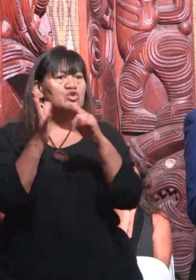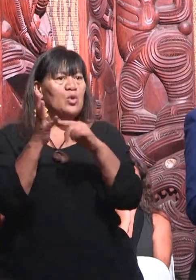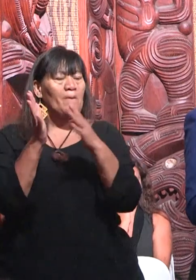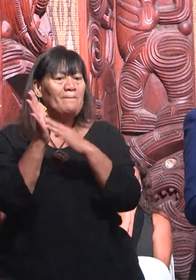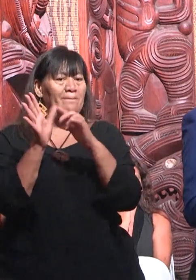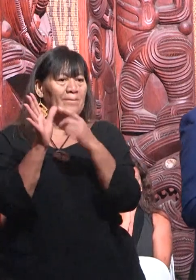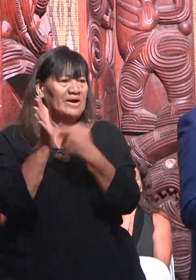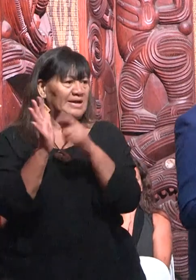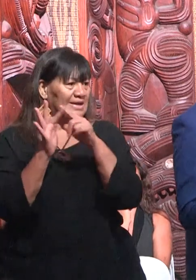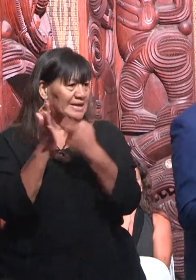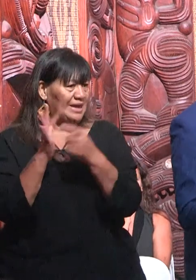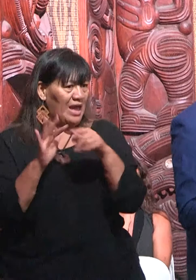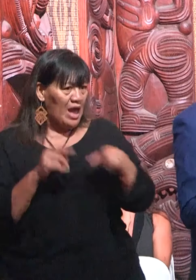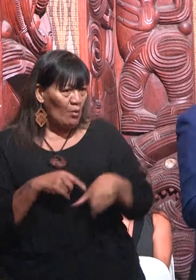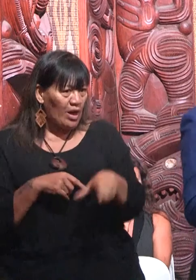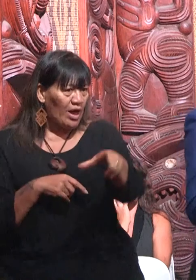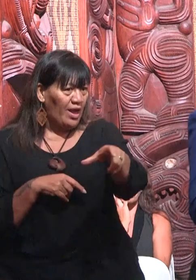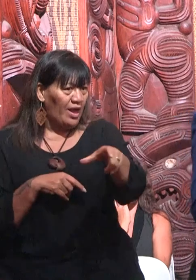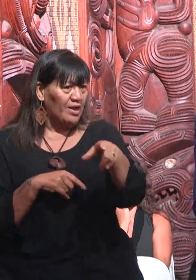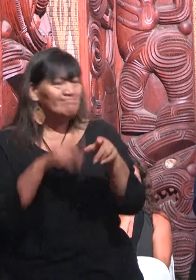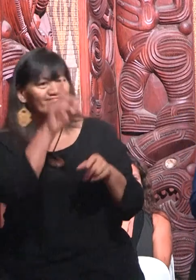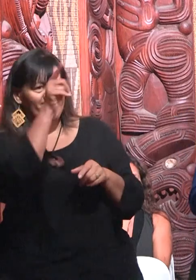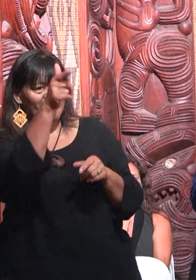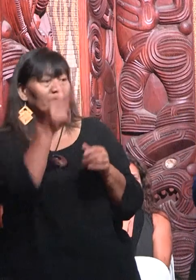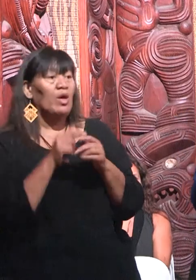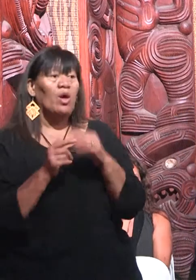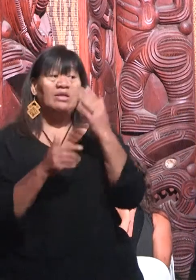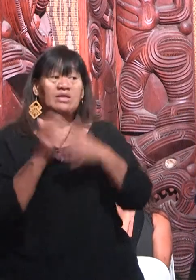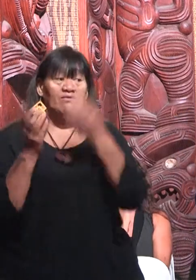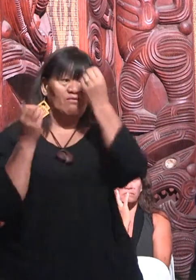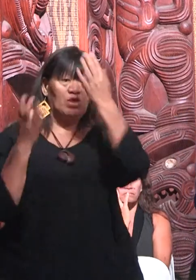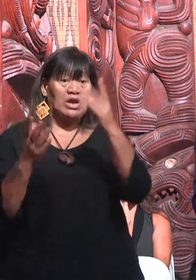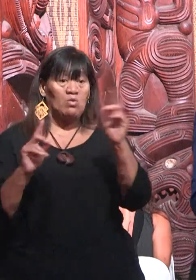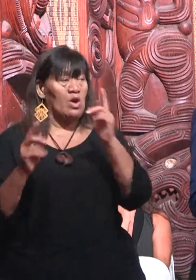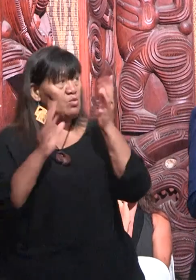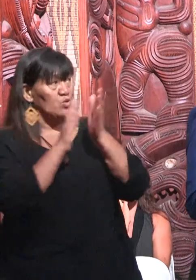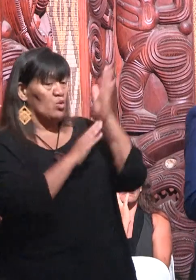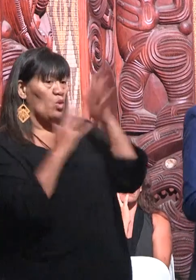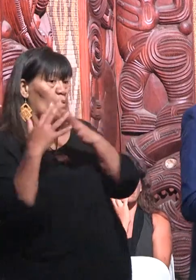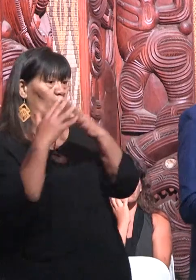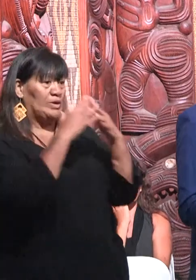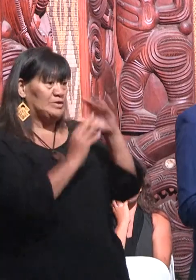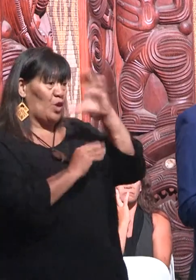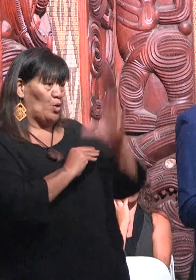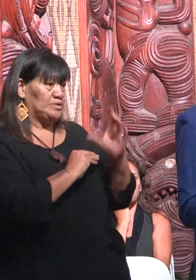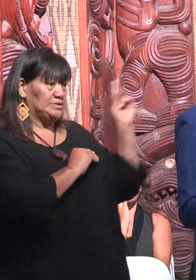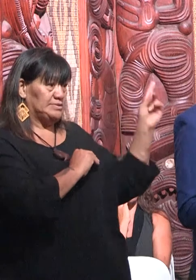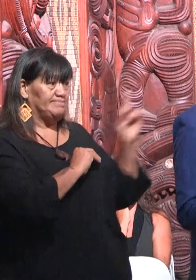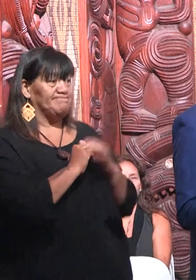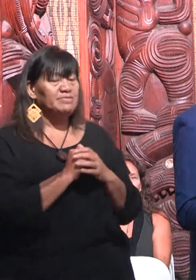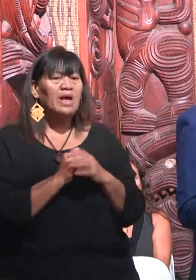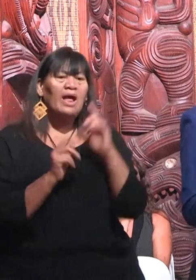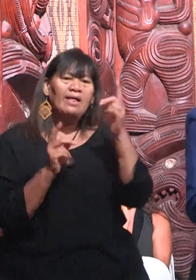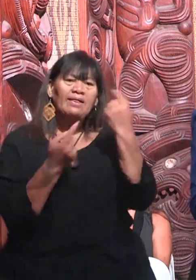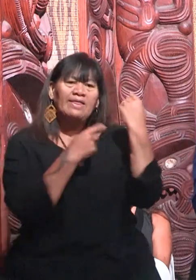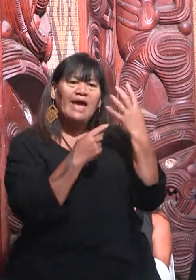Waitangi, we do not forget the Hokianga, the west coast. And there's a proverb from